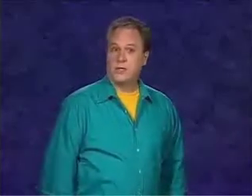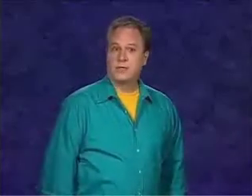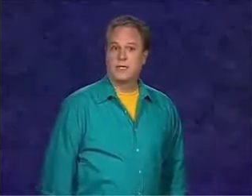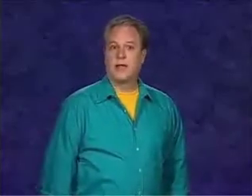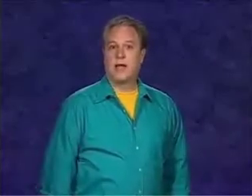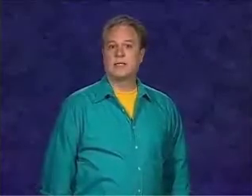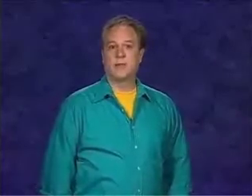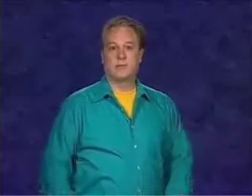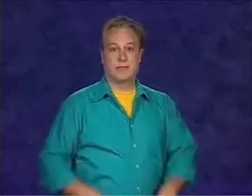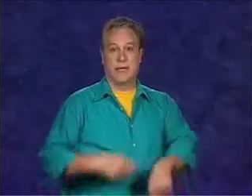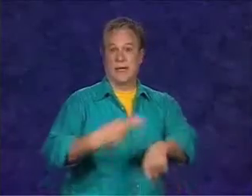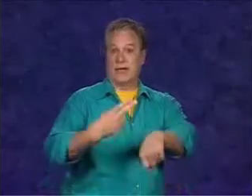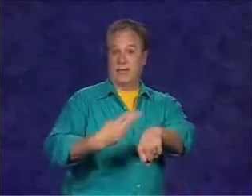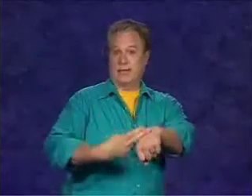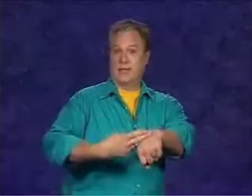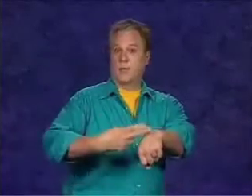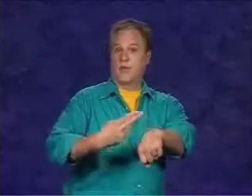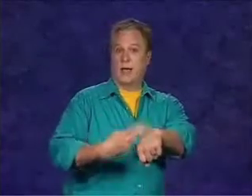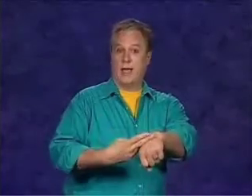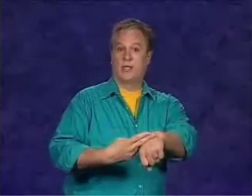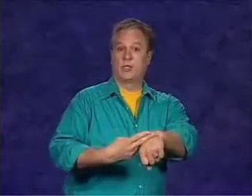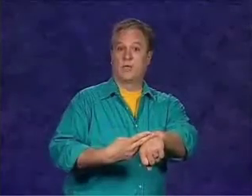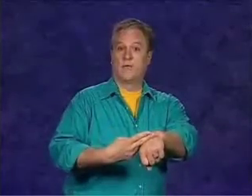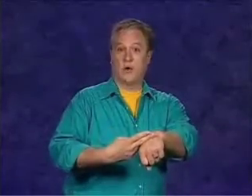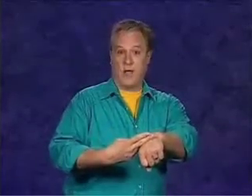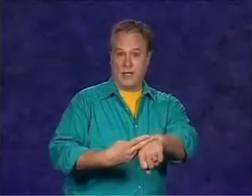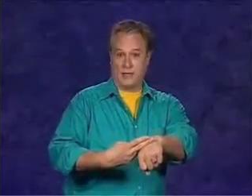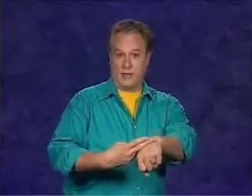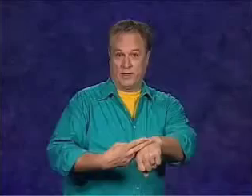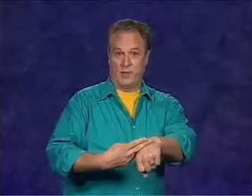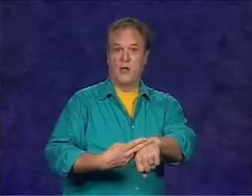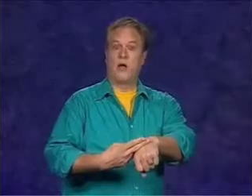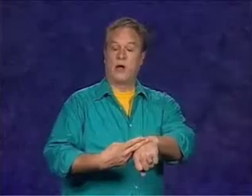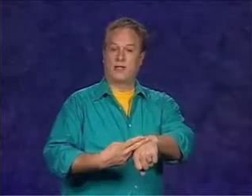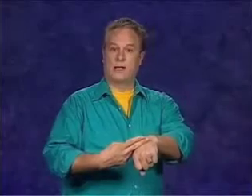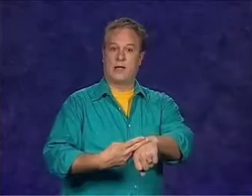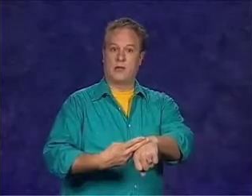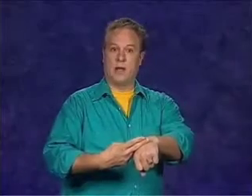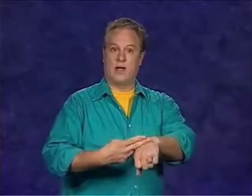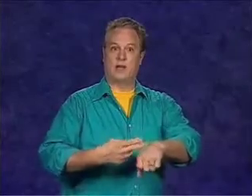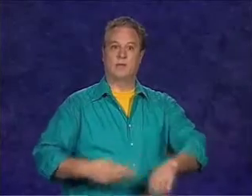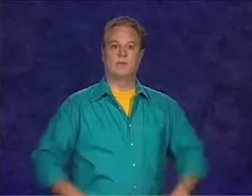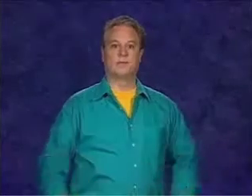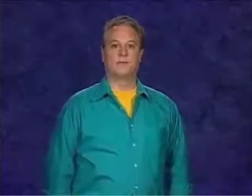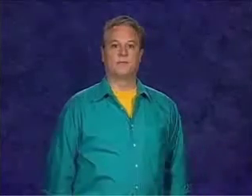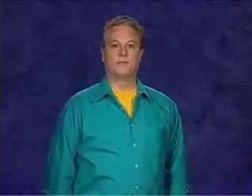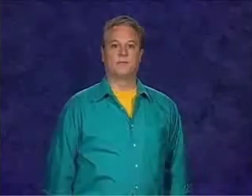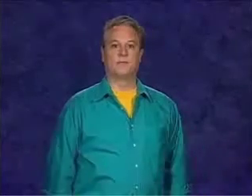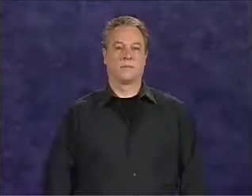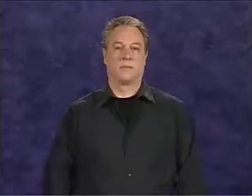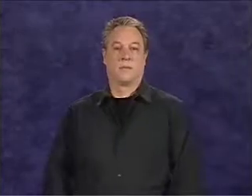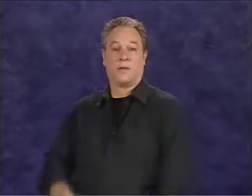see the hospital sign like this with an H for hospital on a solid rock.